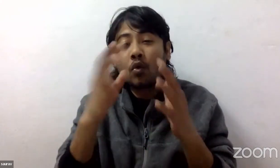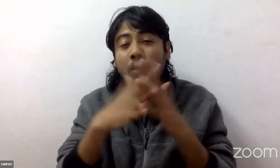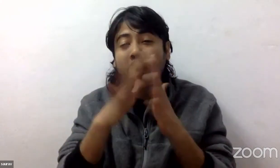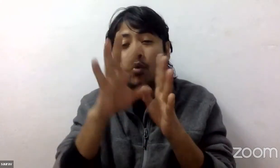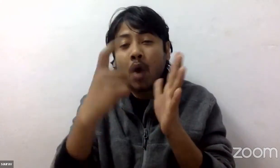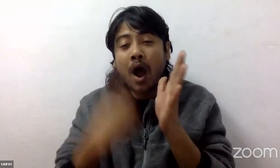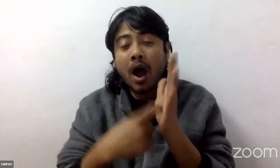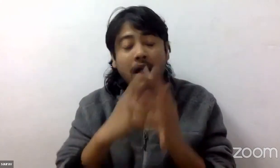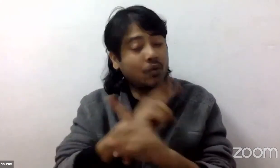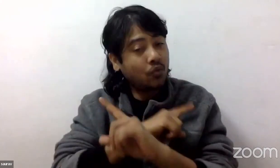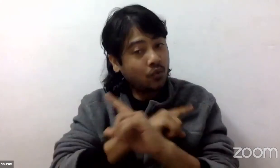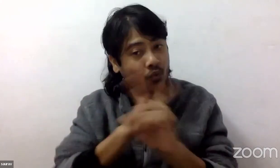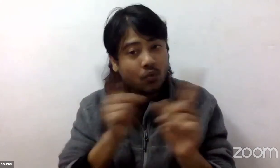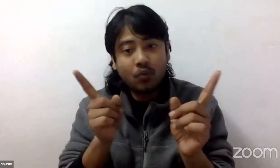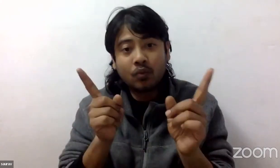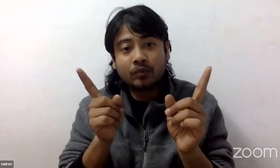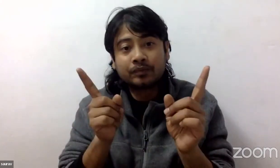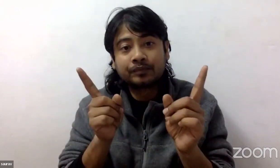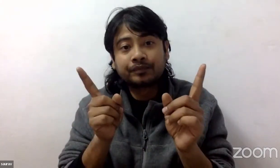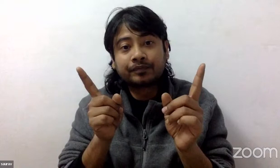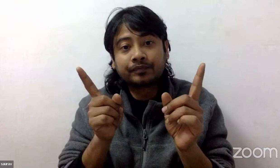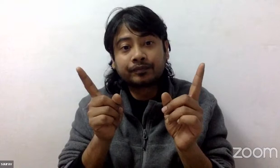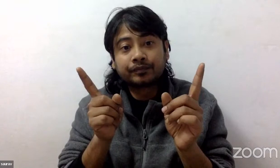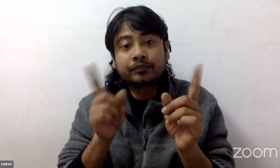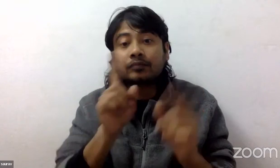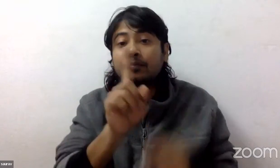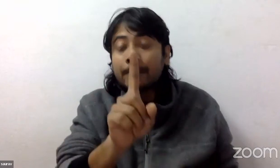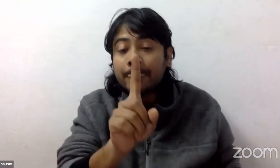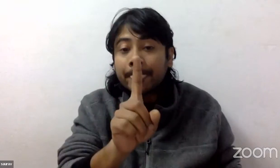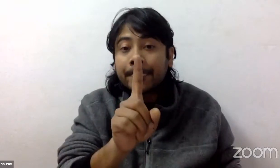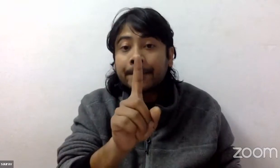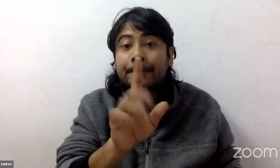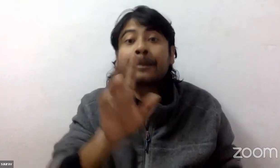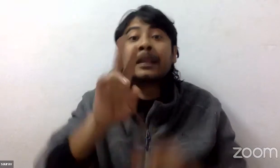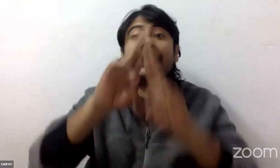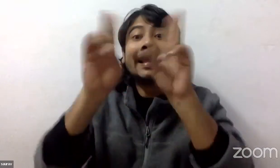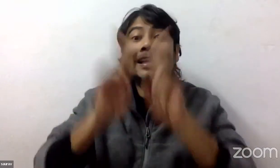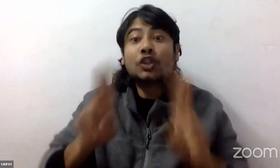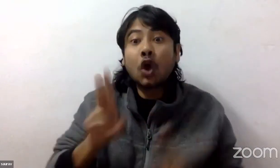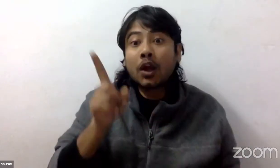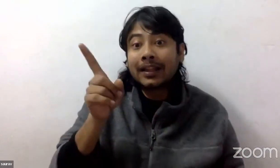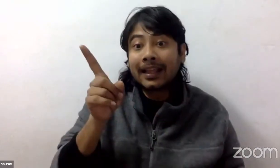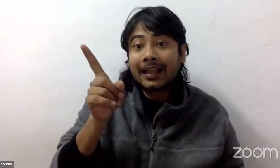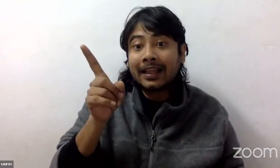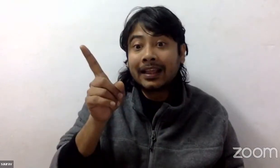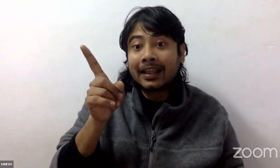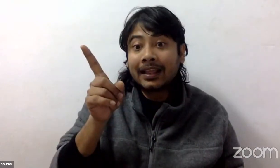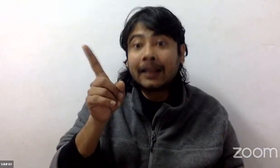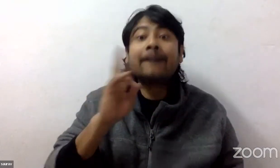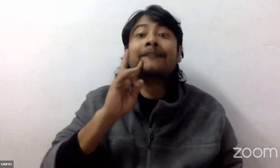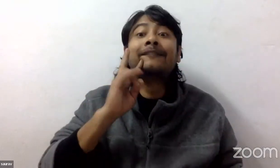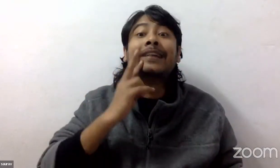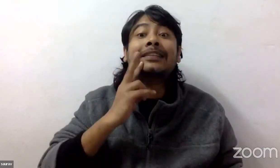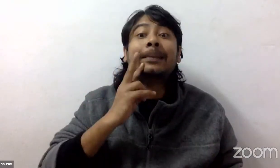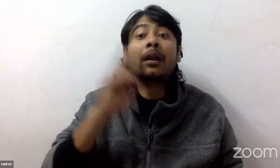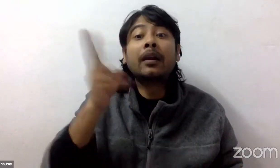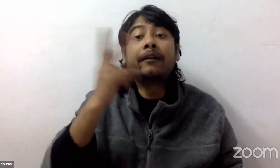Now, in ISKCON, we are eating almost all the vegetables. So on Ekadashi, you can prepare nice vegetables, but